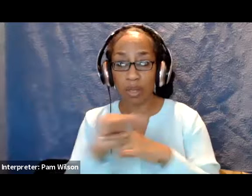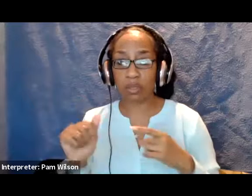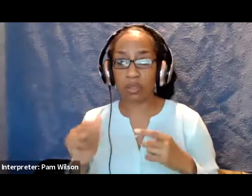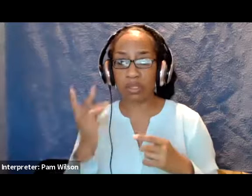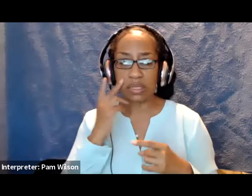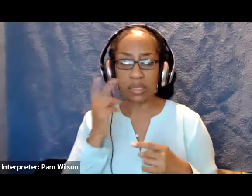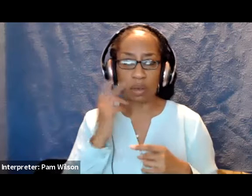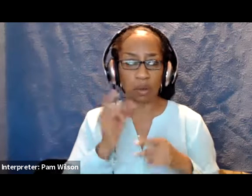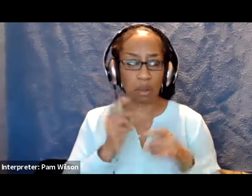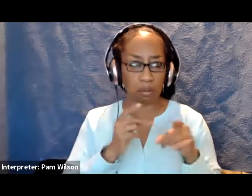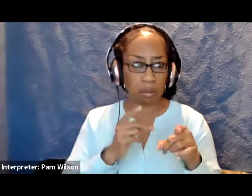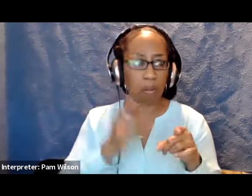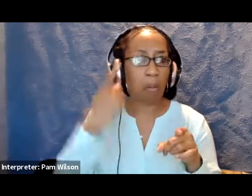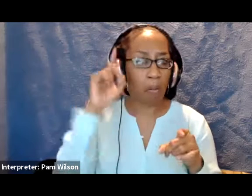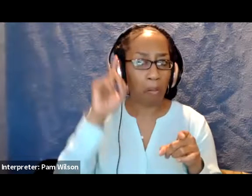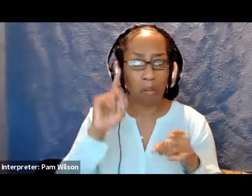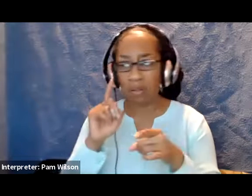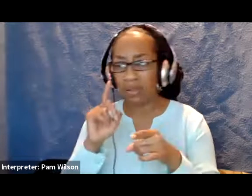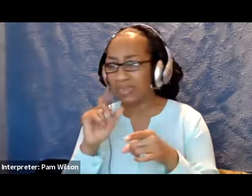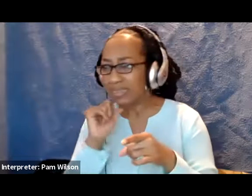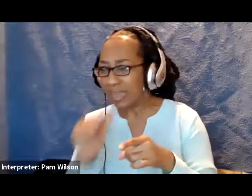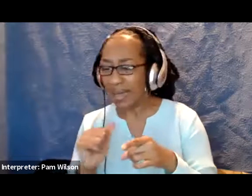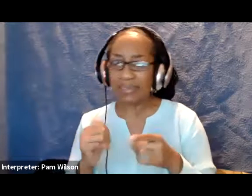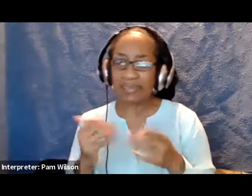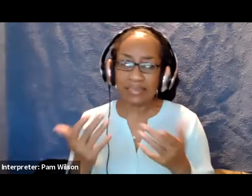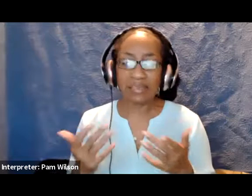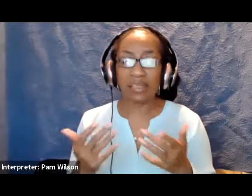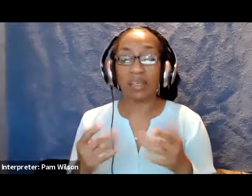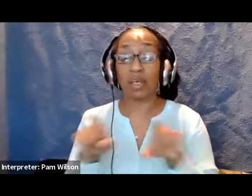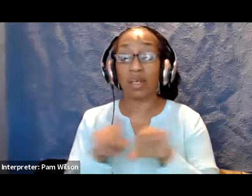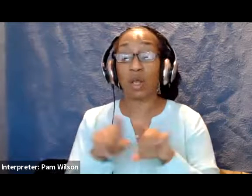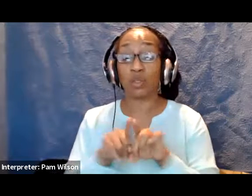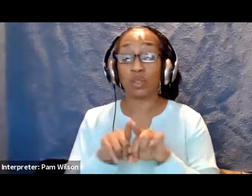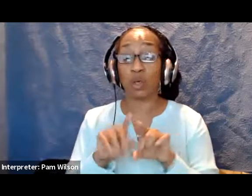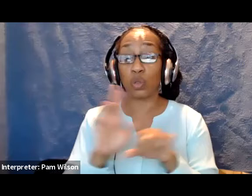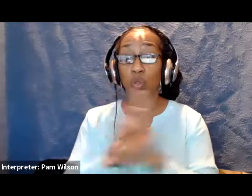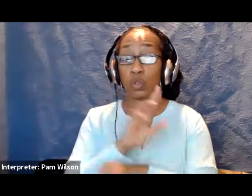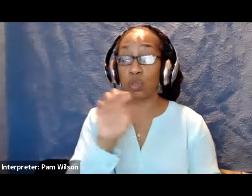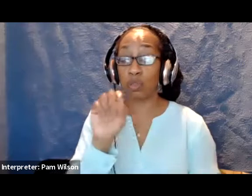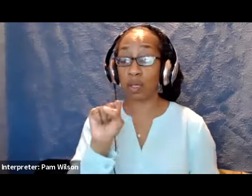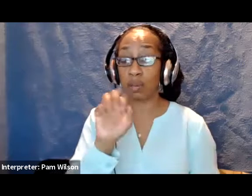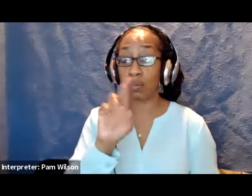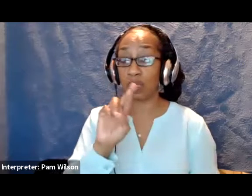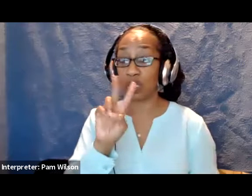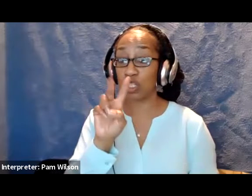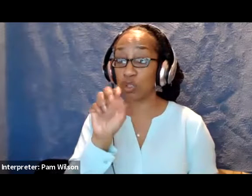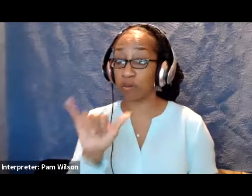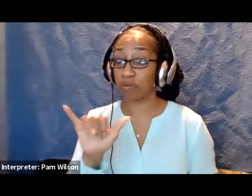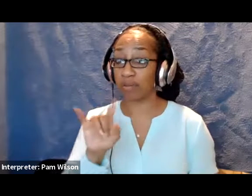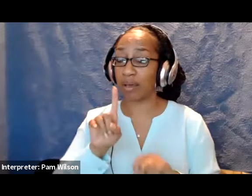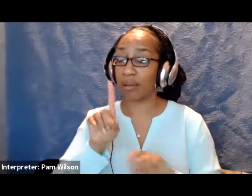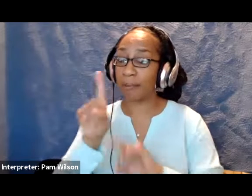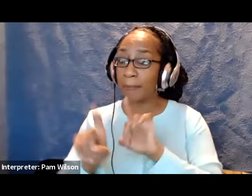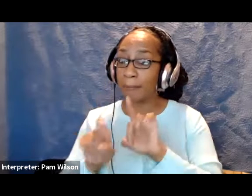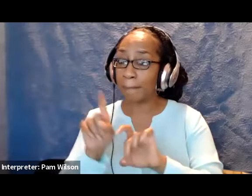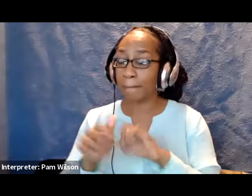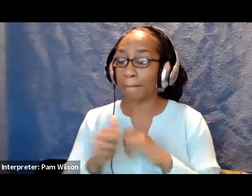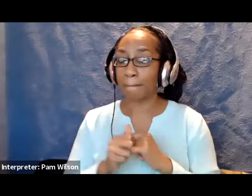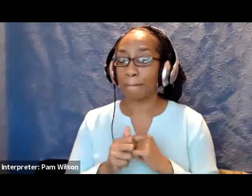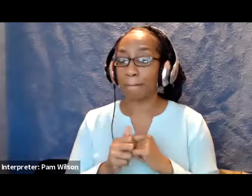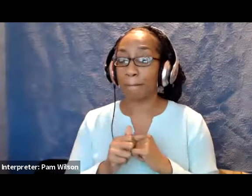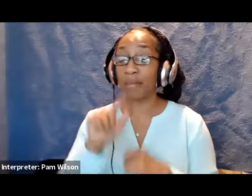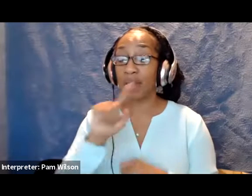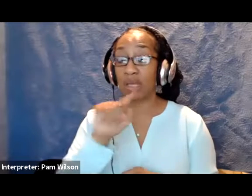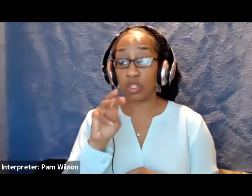not, and then look at doing a survey, either a post survey, which Zoom